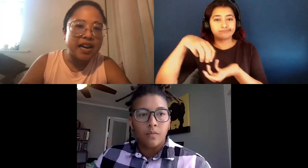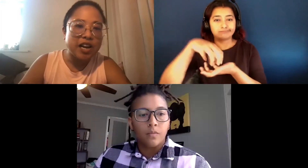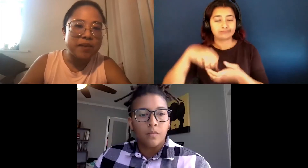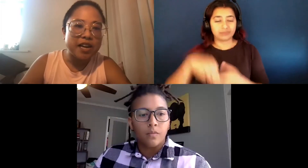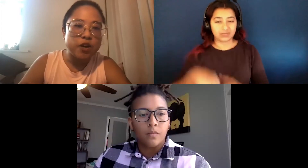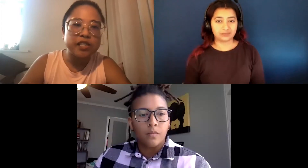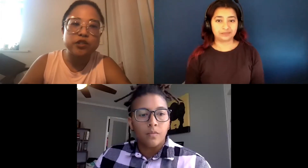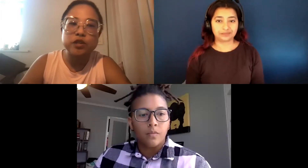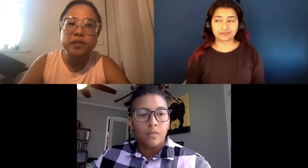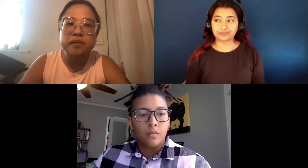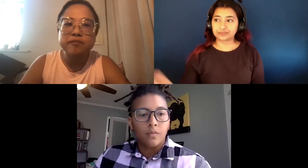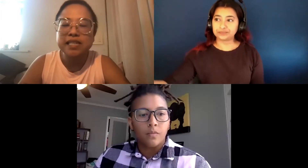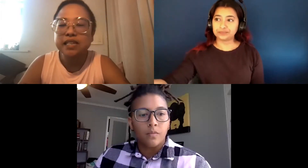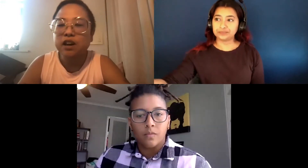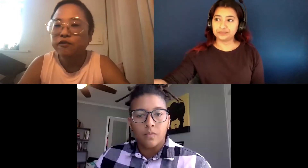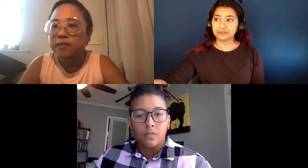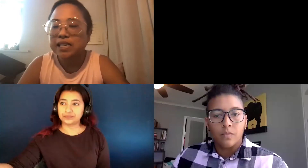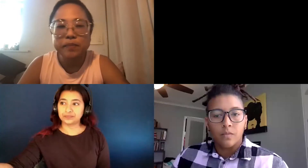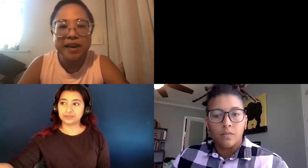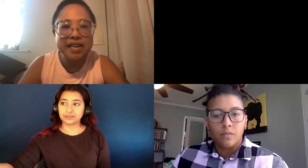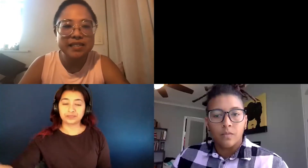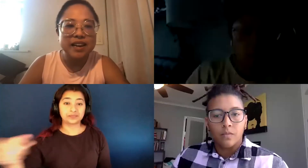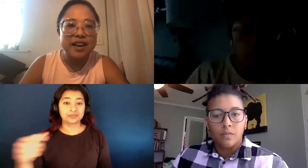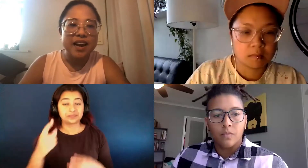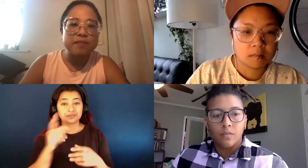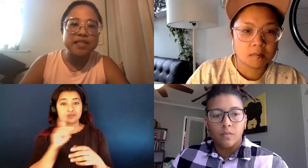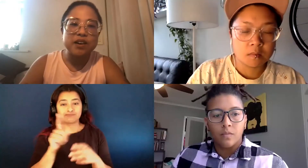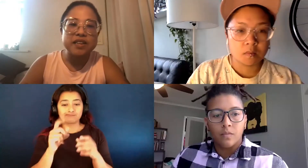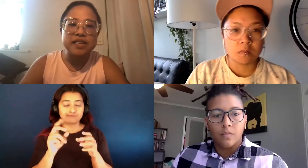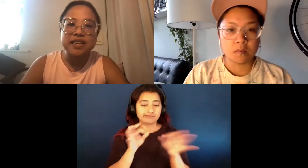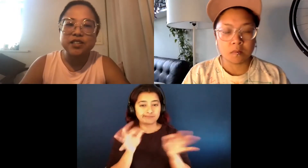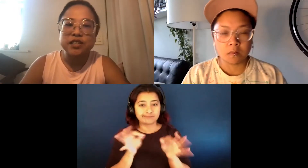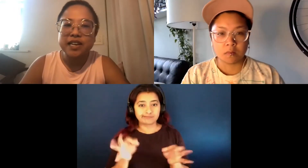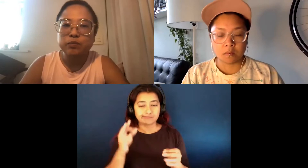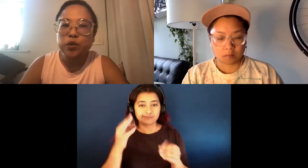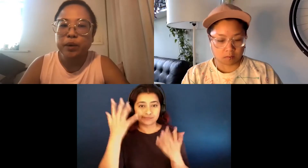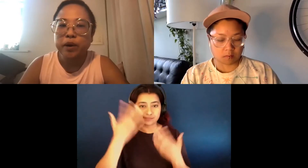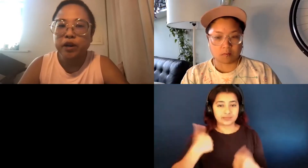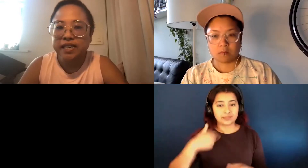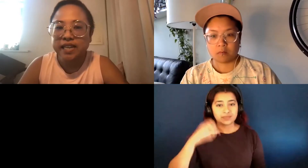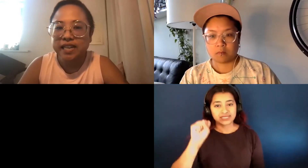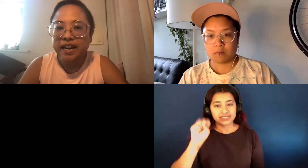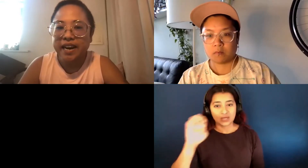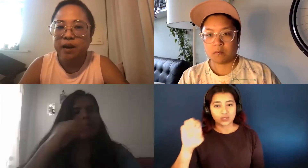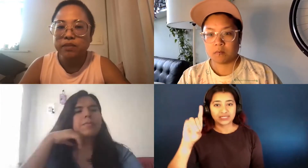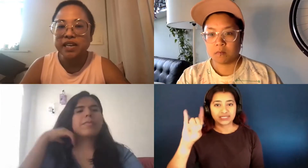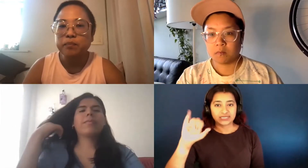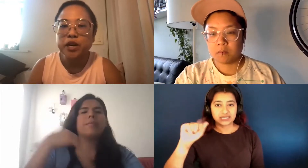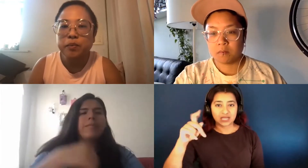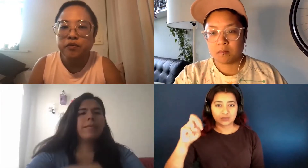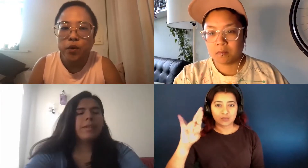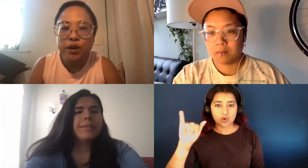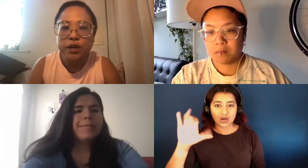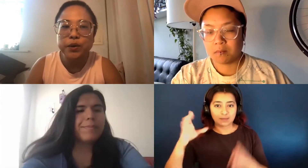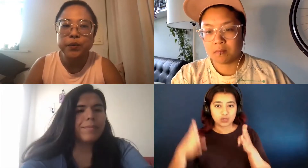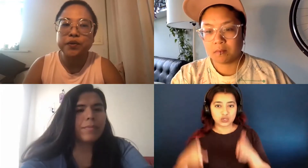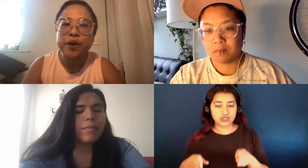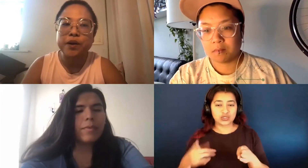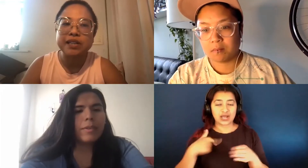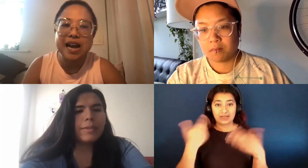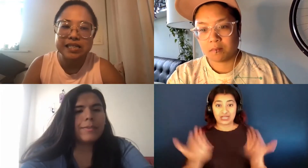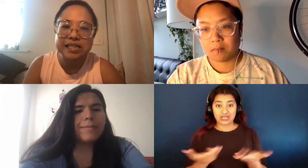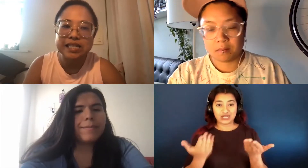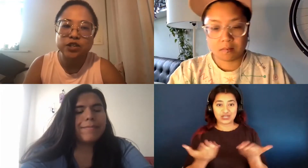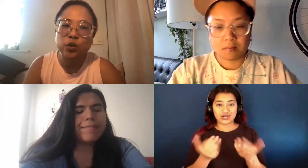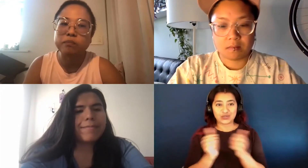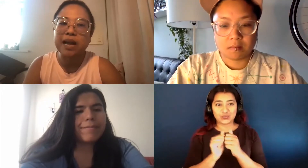I am a quick description of myself and my space. I'm a Southeast Asian diasporic person, and I humbly appear before you with